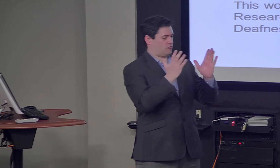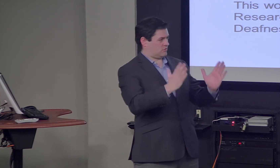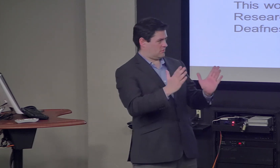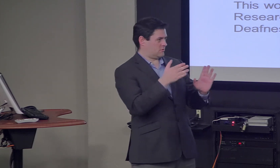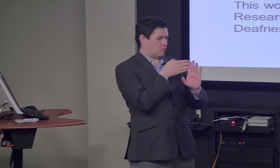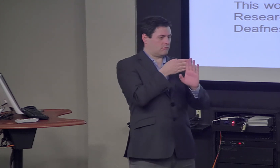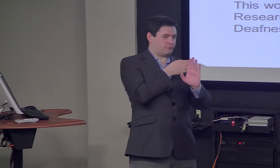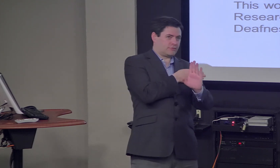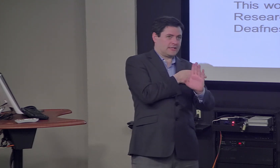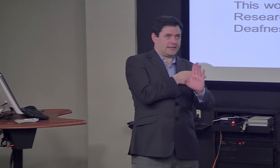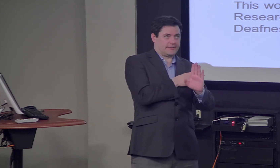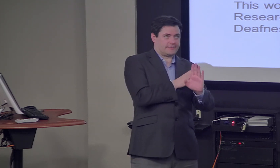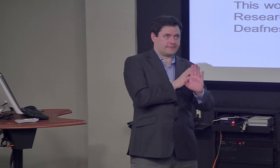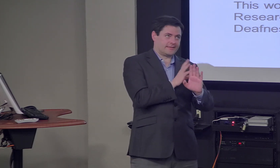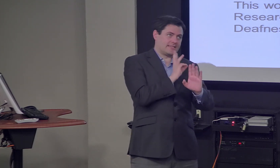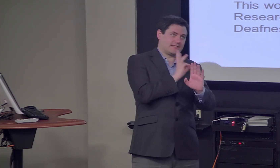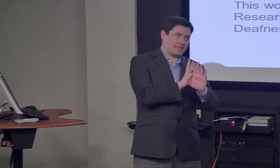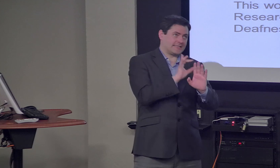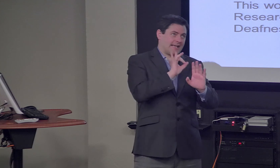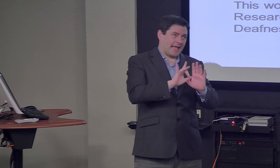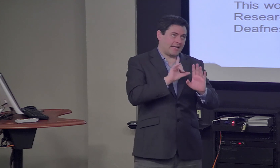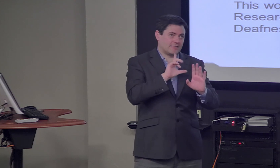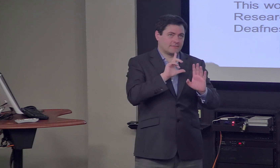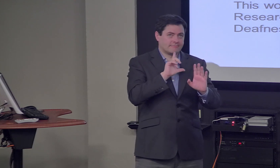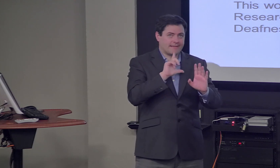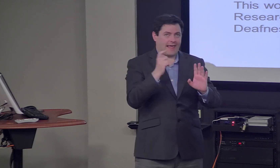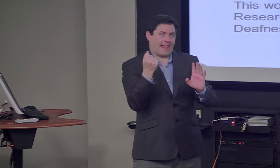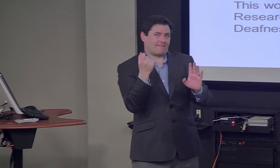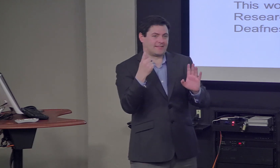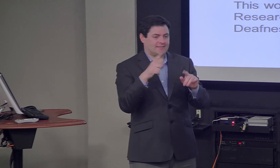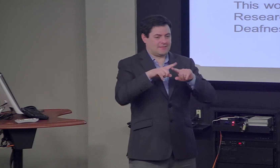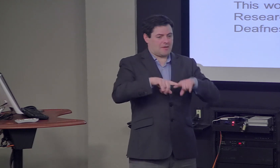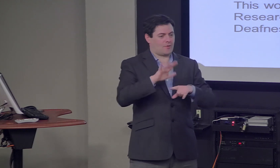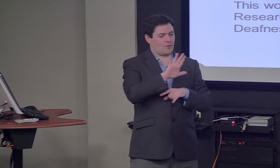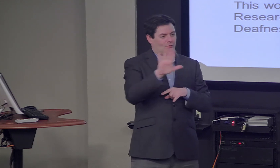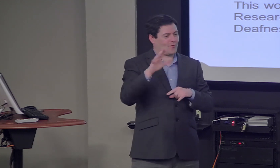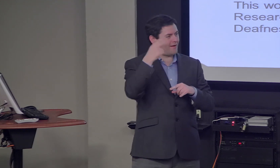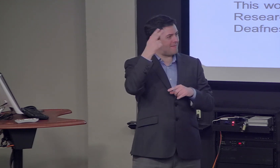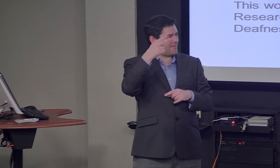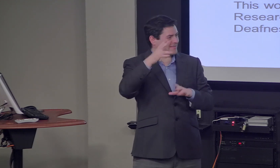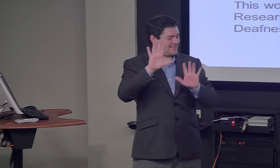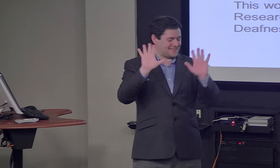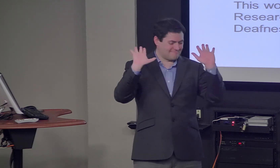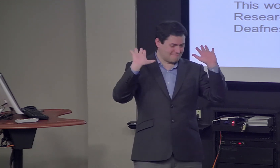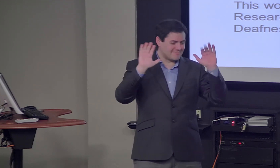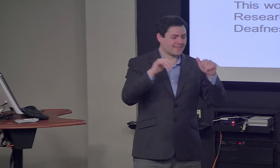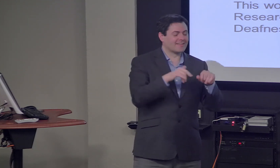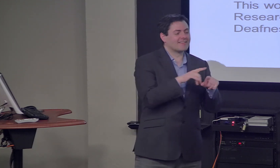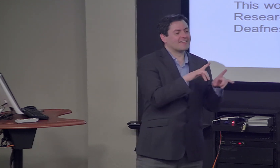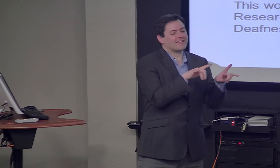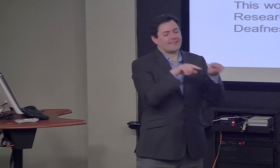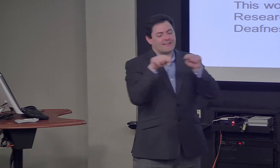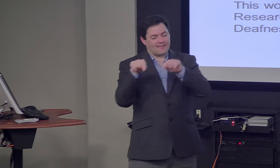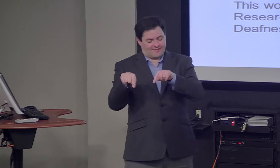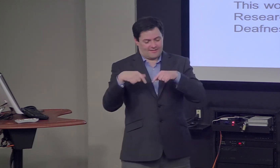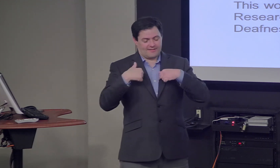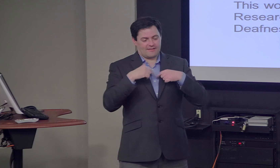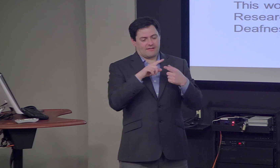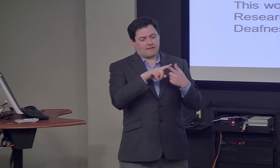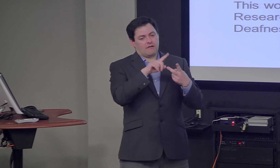and how they've learned language during that critical language period, between the ages of 6, 7, and 11, depending on your theory as to